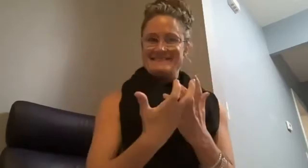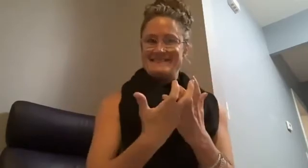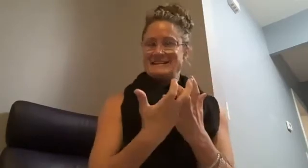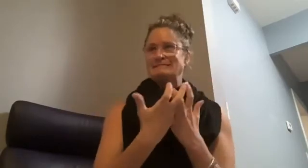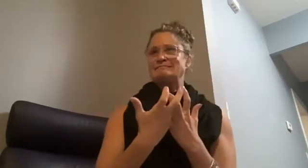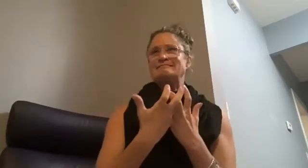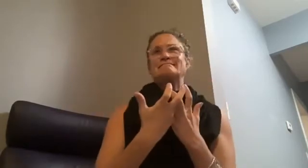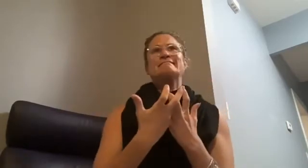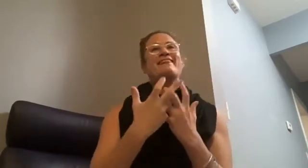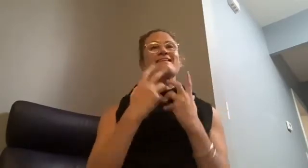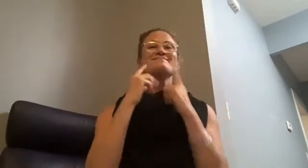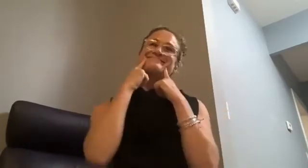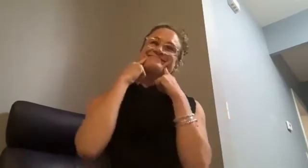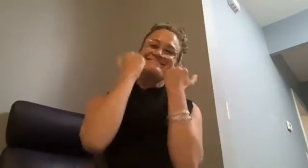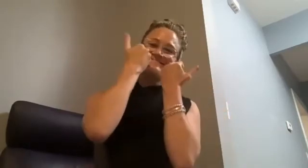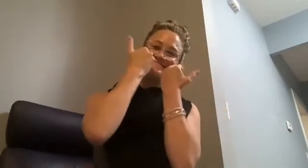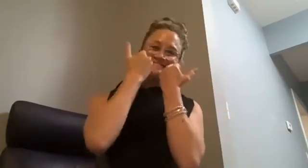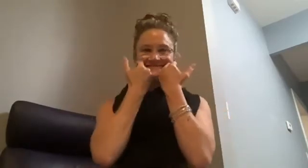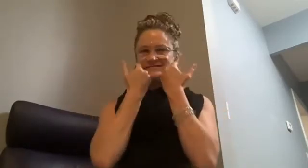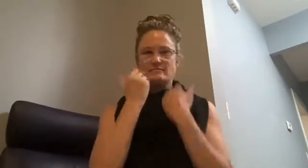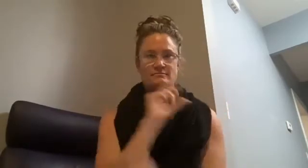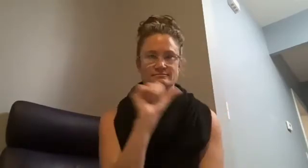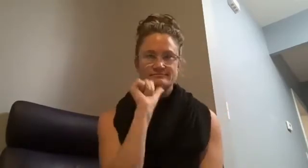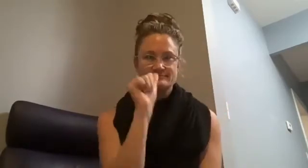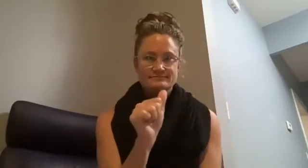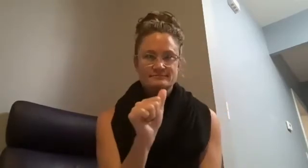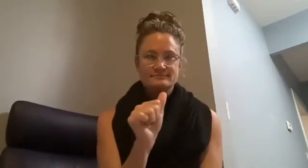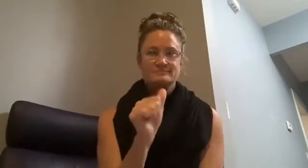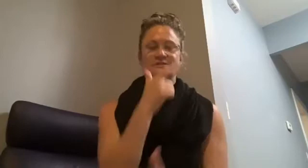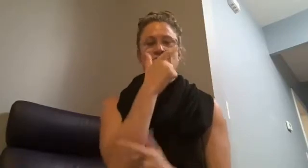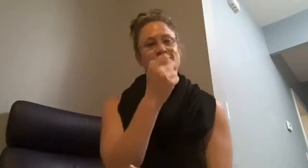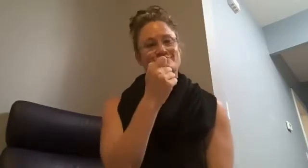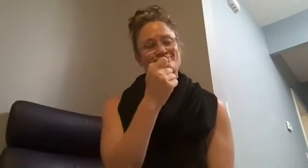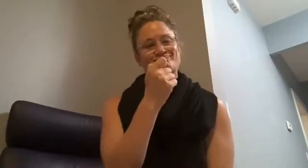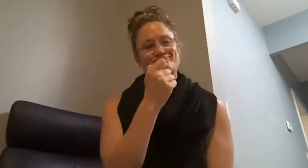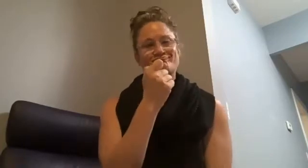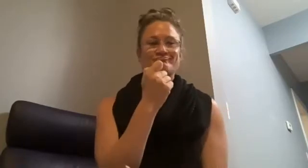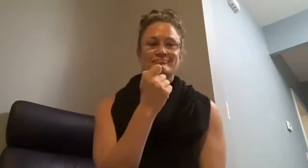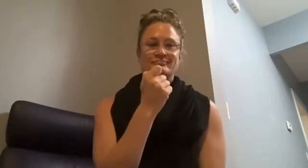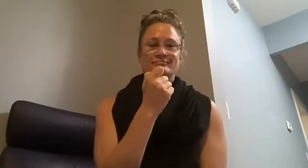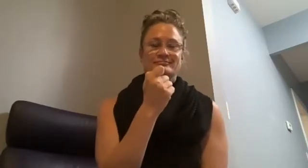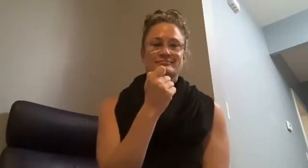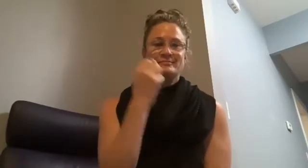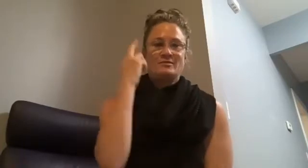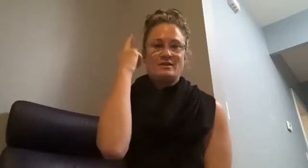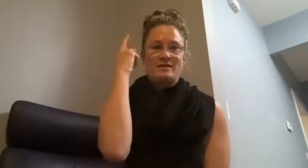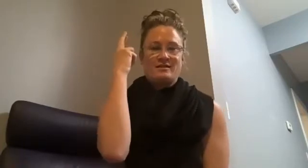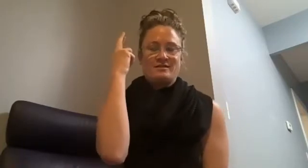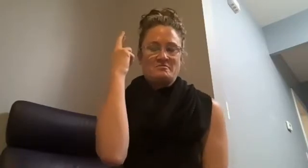I'm smiling and I'm totally not, which was an interesting journey to find out. And I've found that, because you don't have any